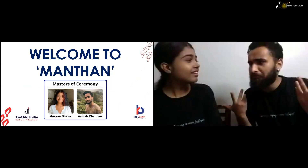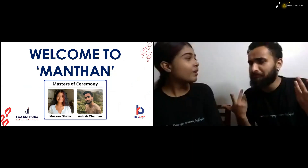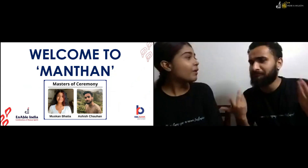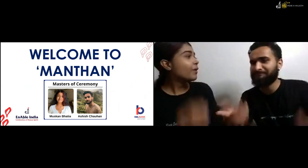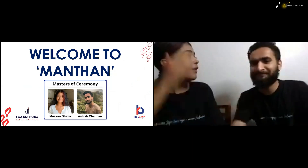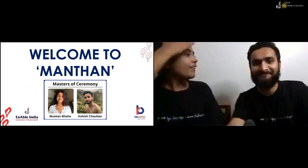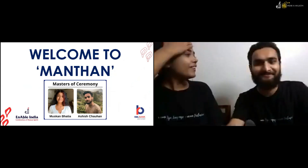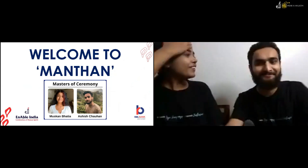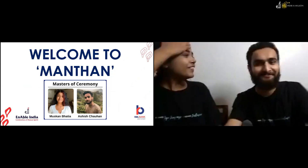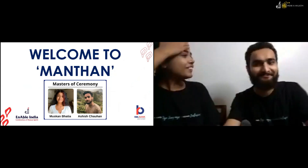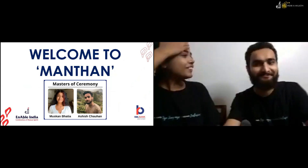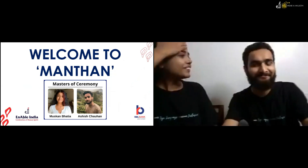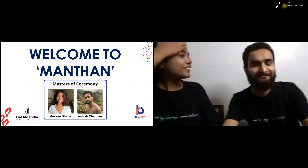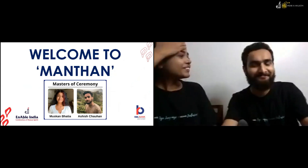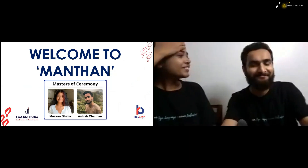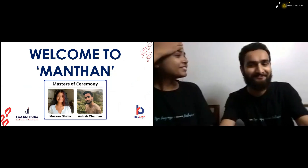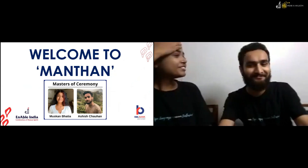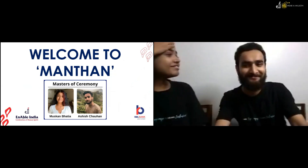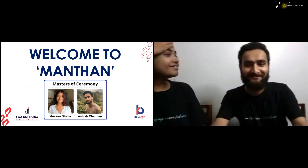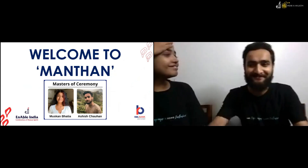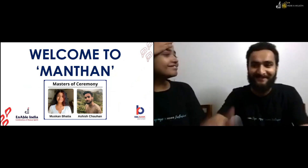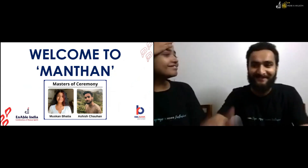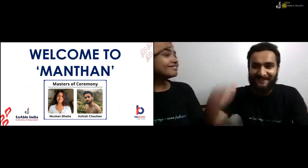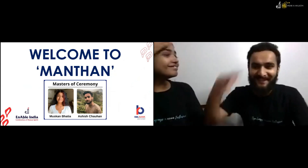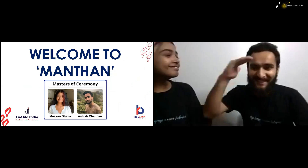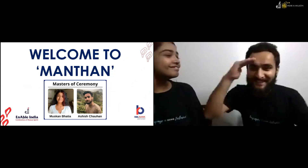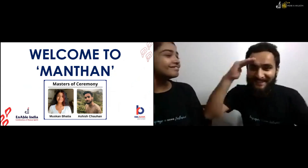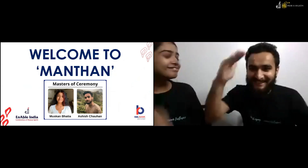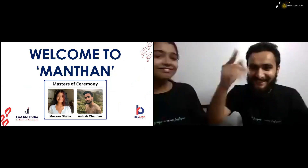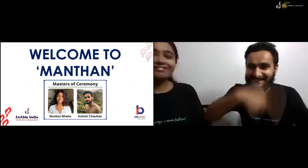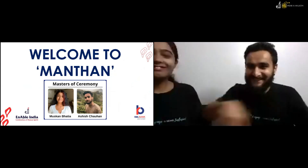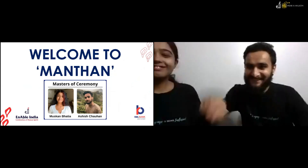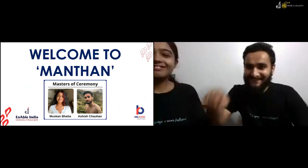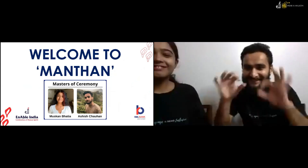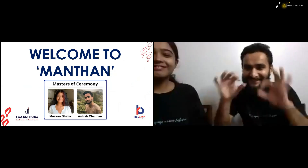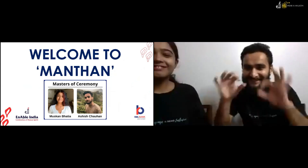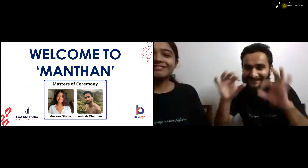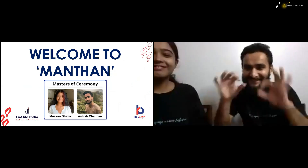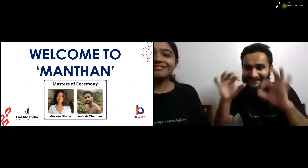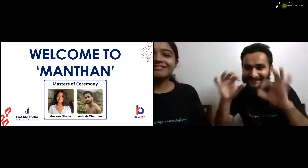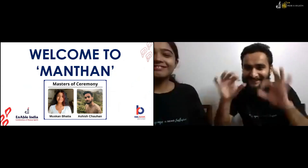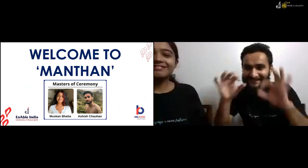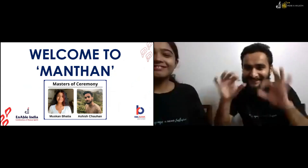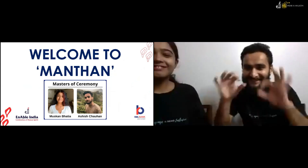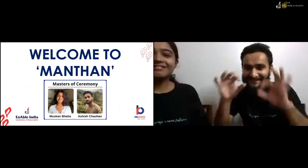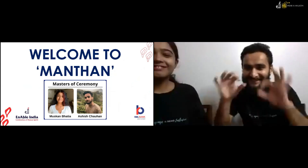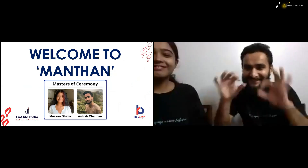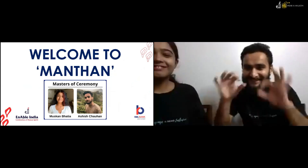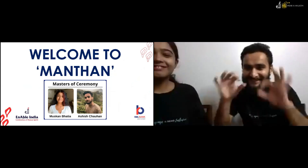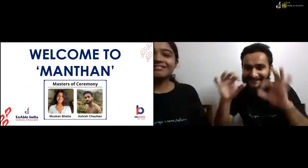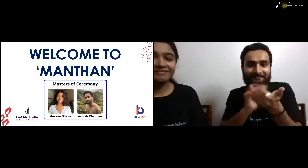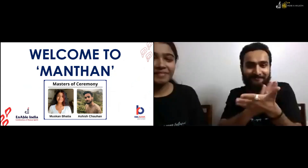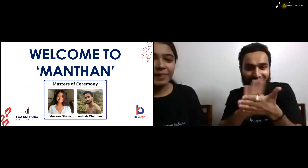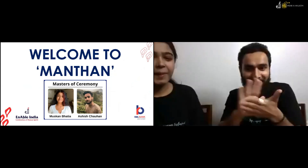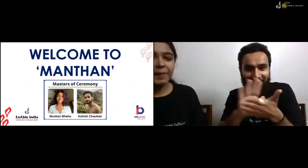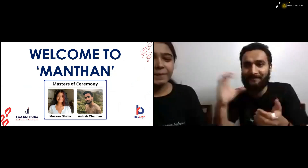Hey, you forgot about me. Oh, sorry. Hello everyone.